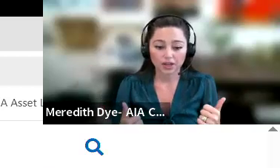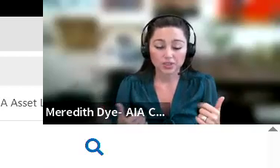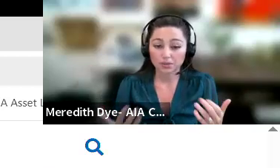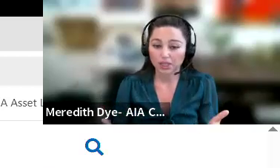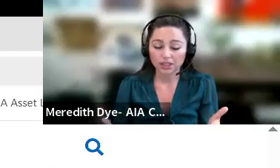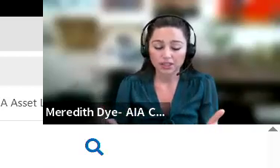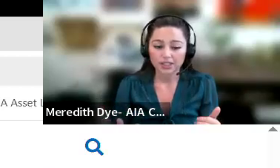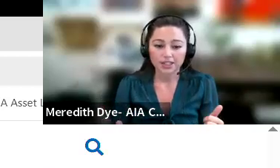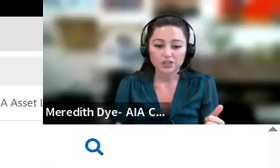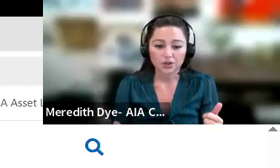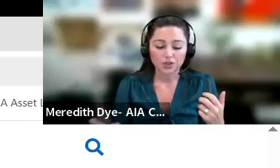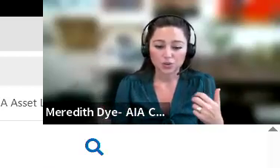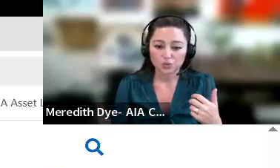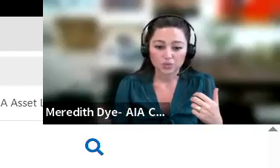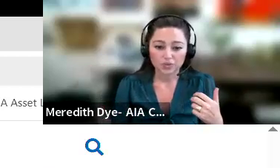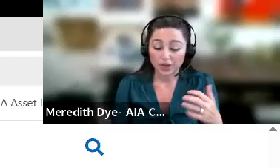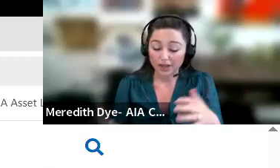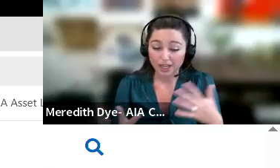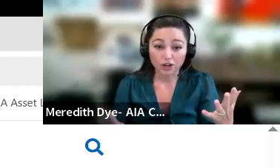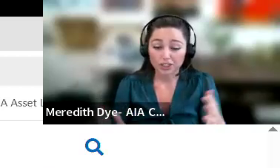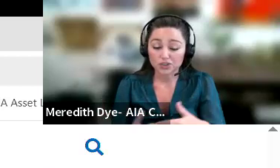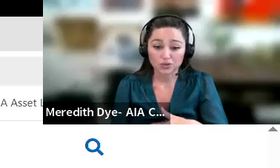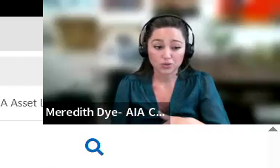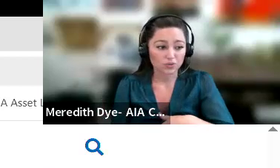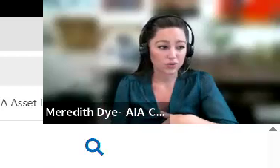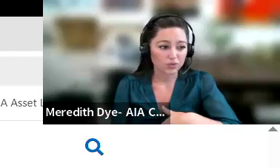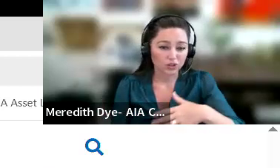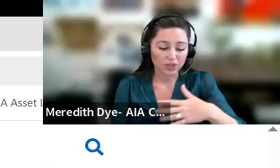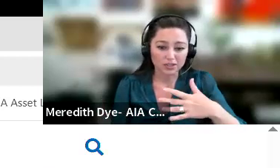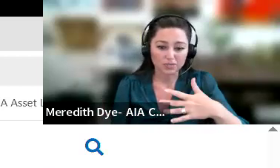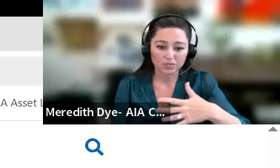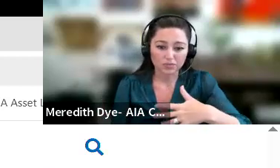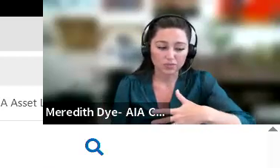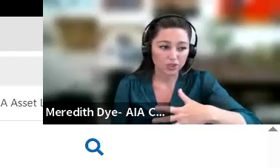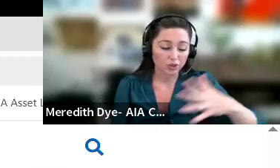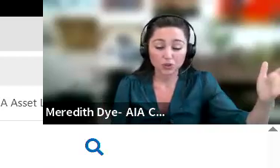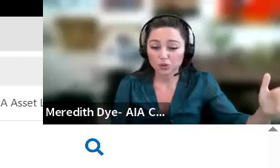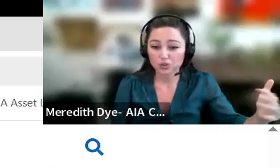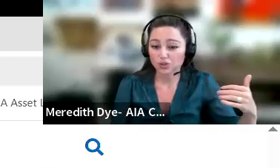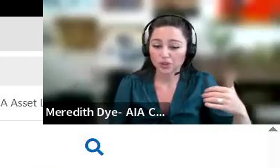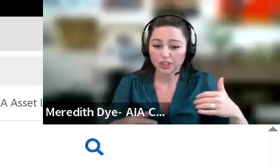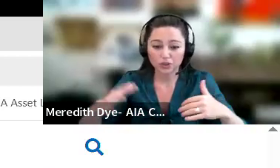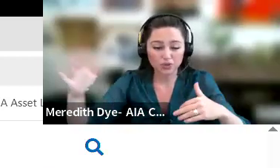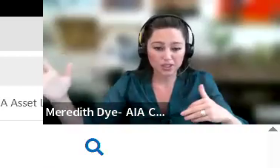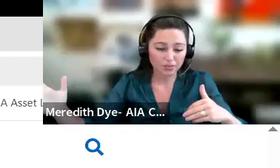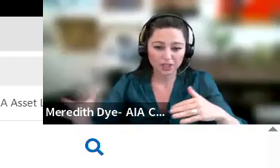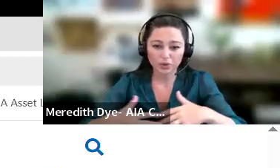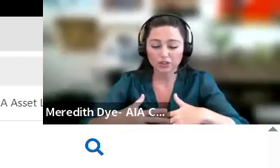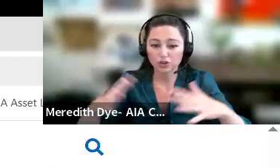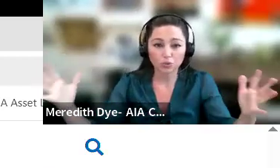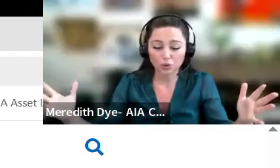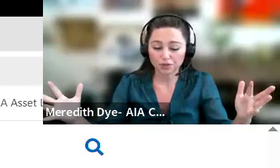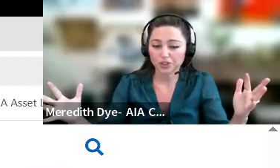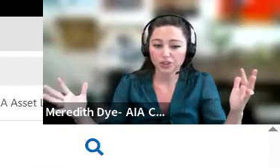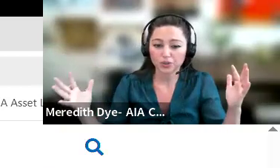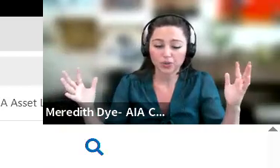you've submitted. So I've had an artist who, has the computer was stolen or something